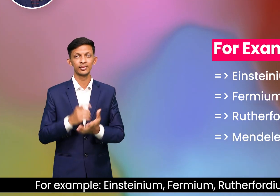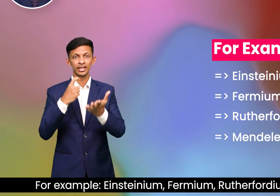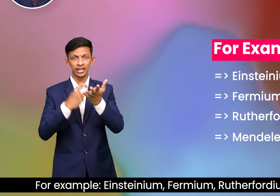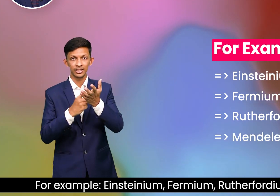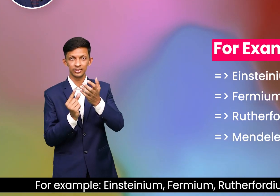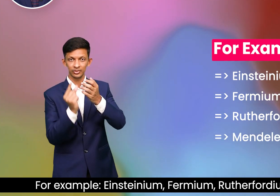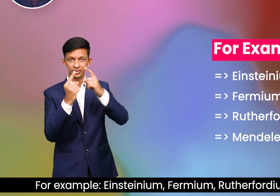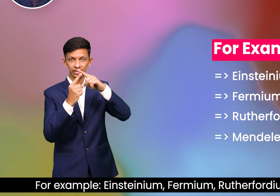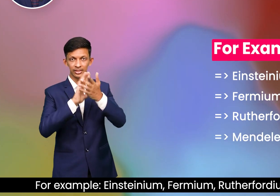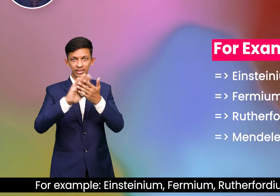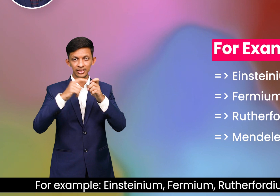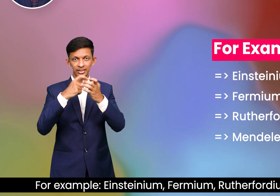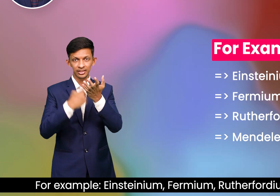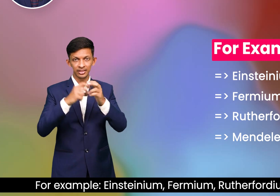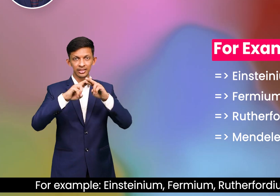Mendelevium.